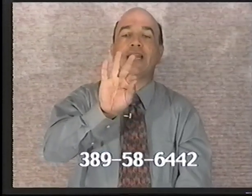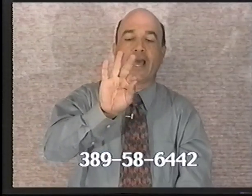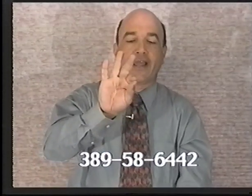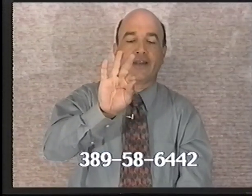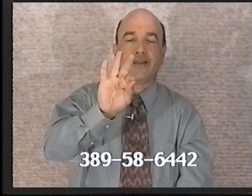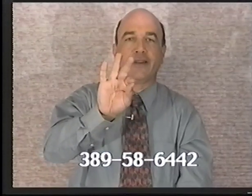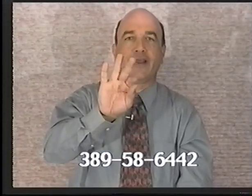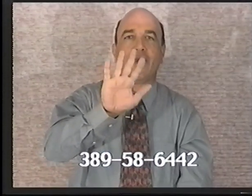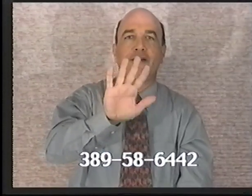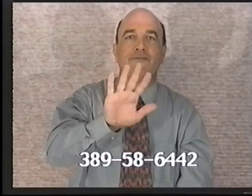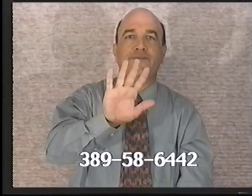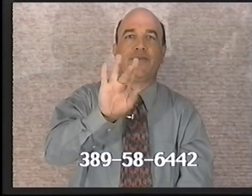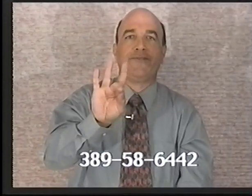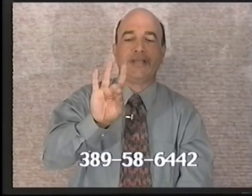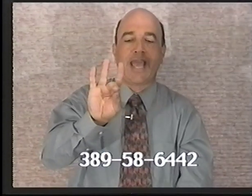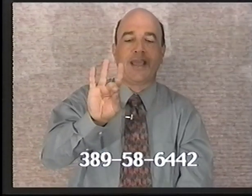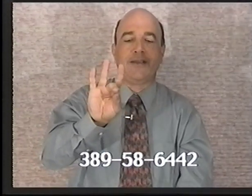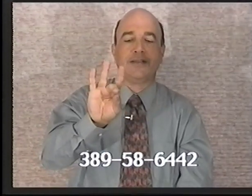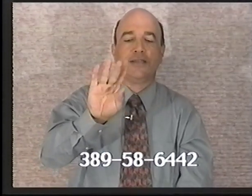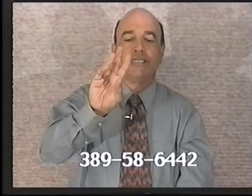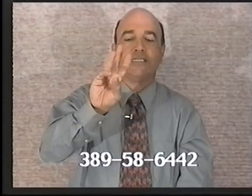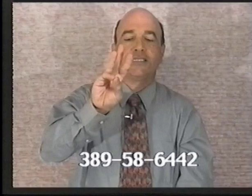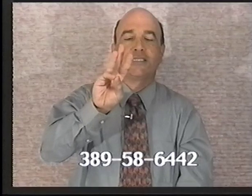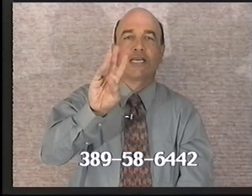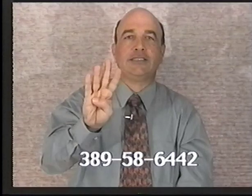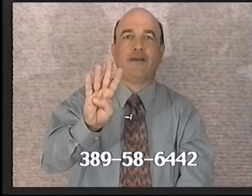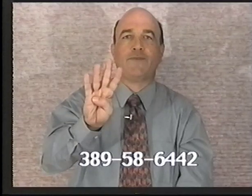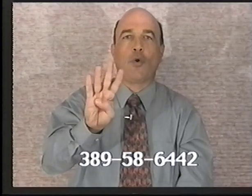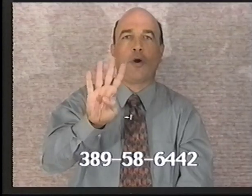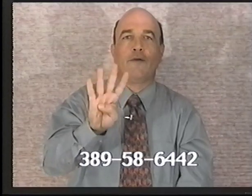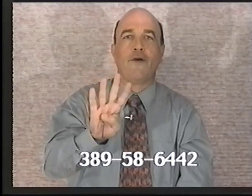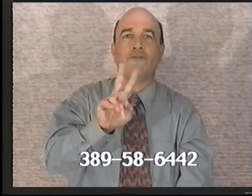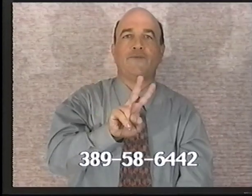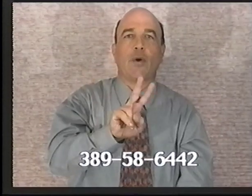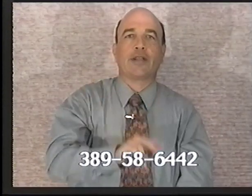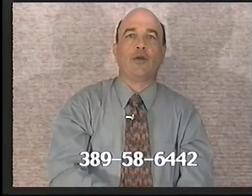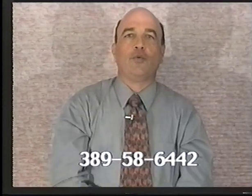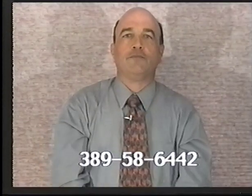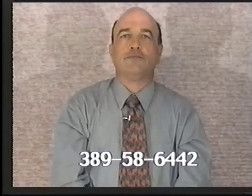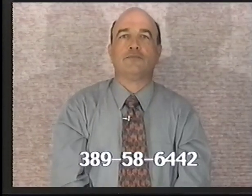389 58 64 42.